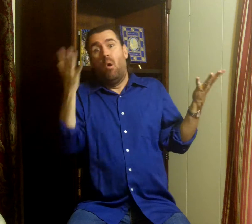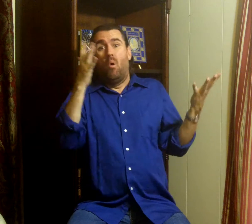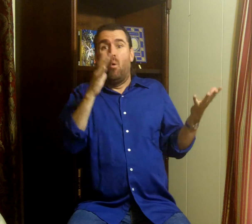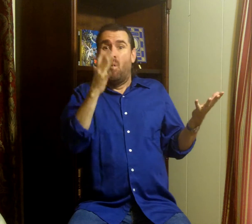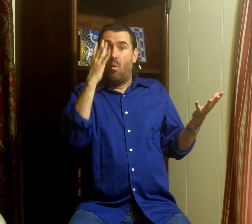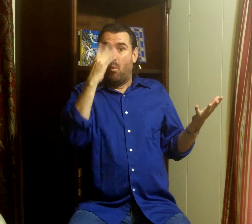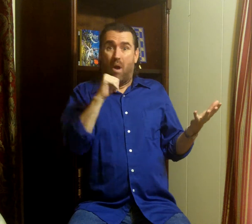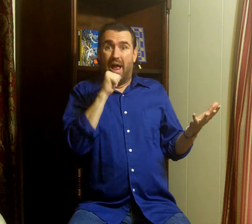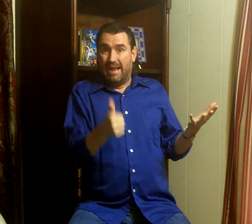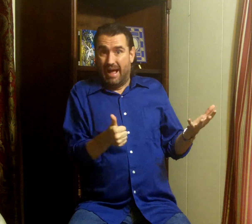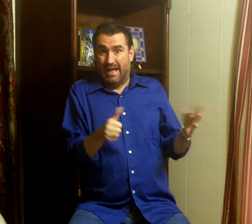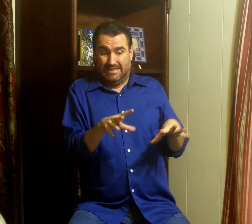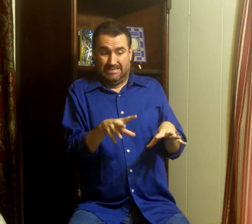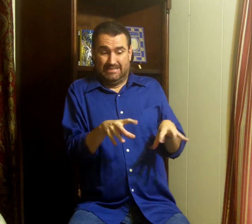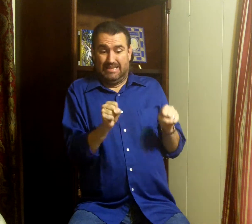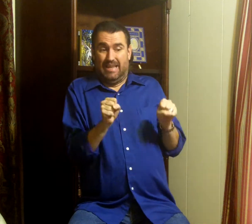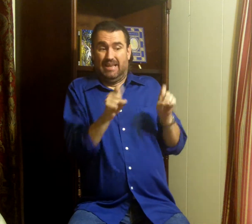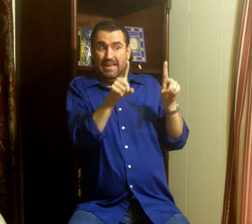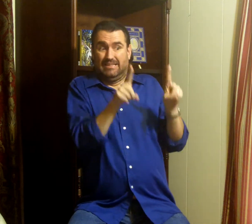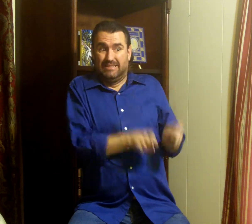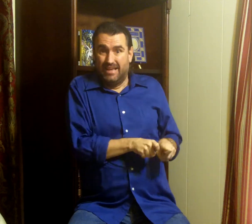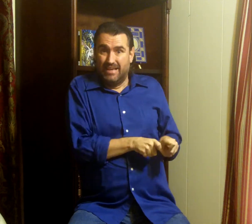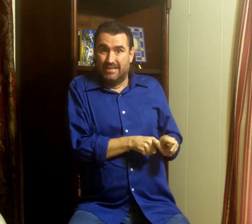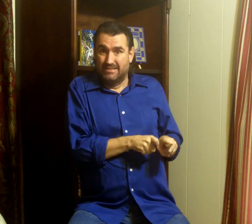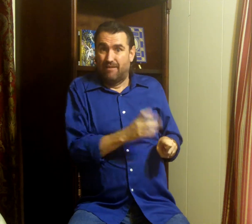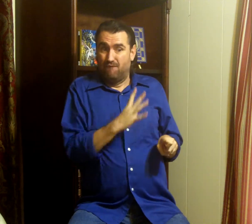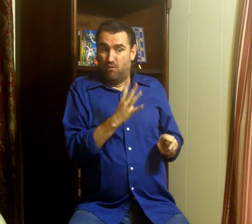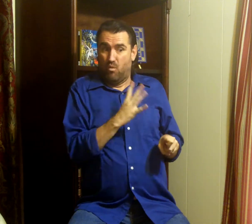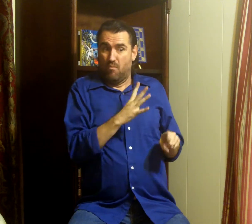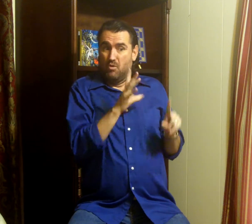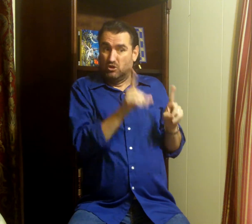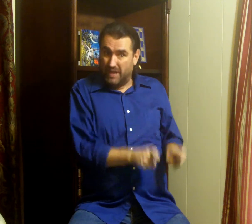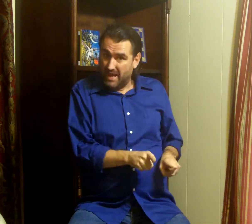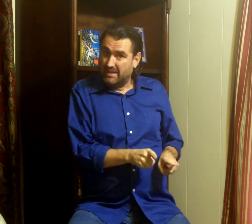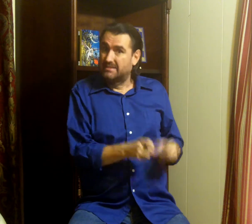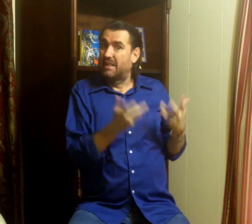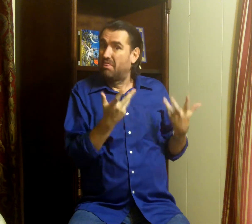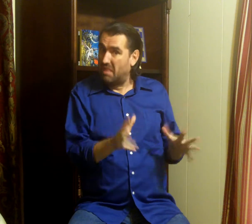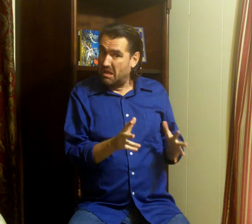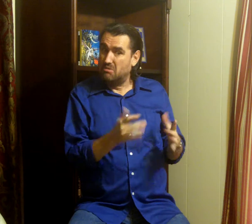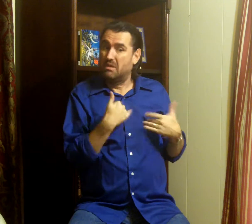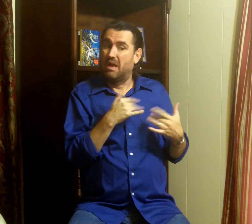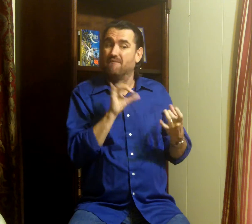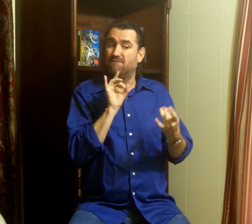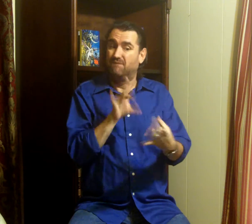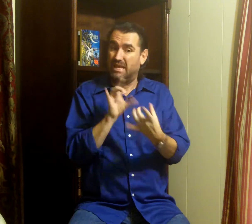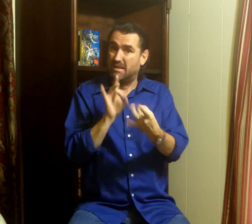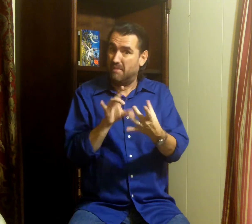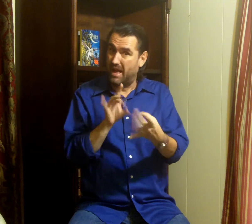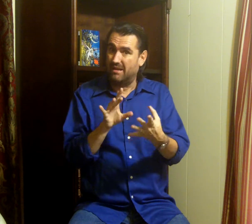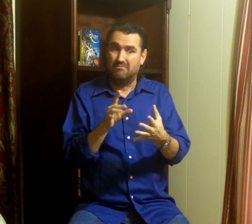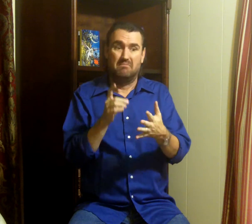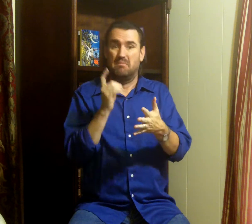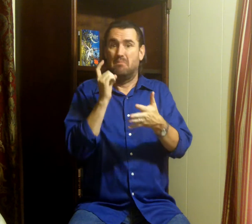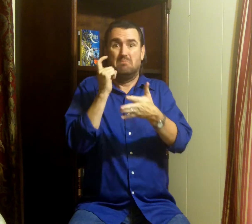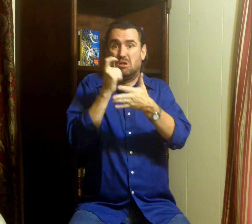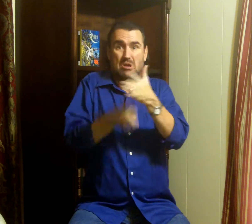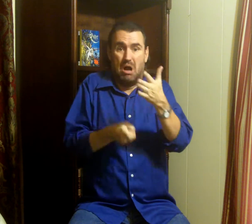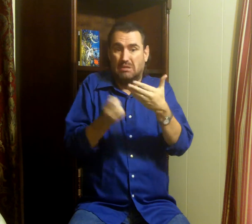that committee or that panel's feedback, and it's going to ultimately cost about the same amount of money for somebody to do an